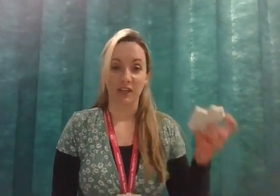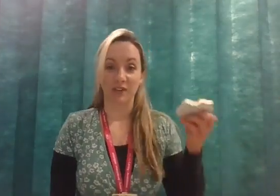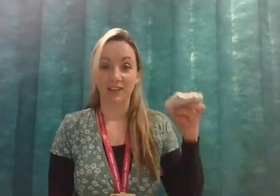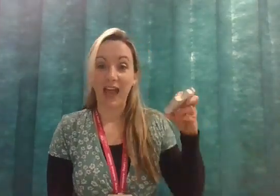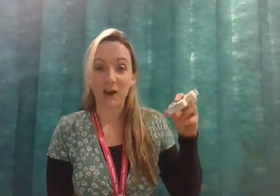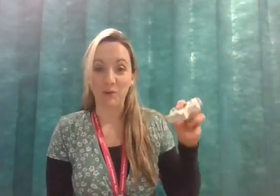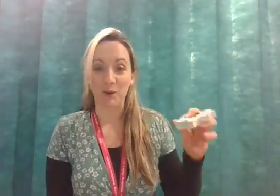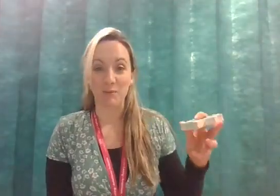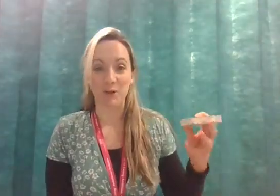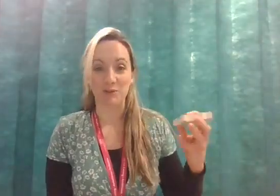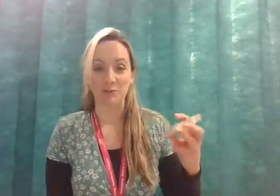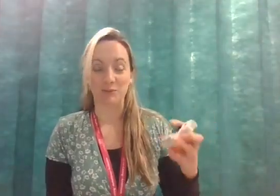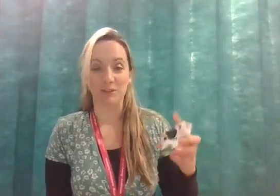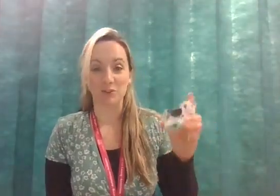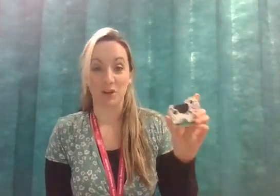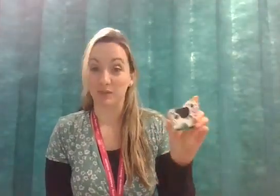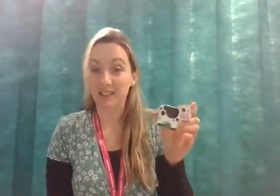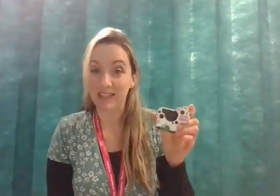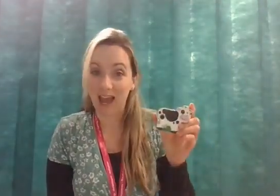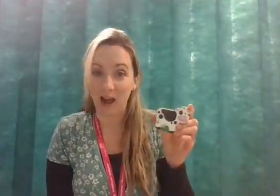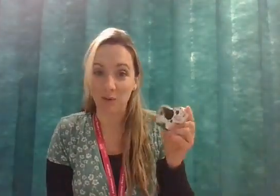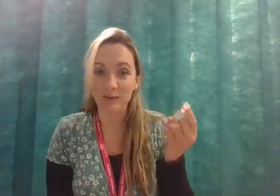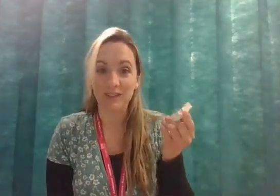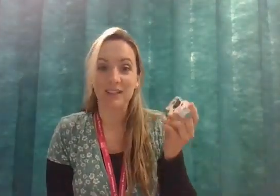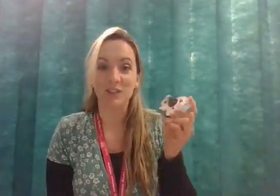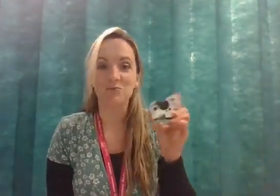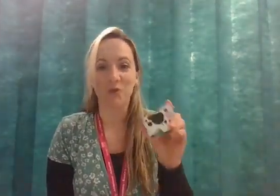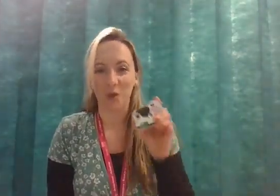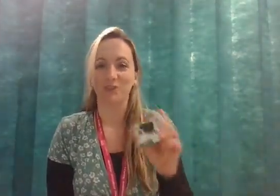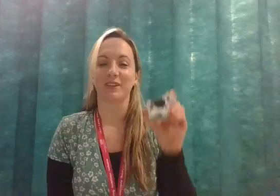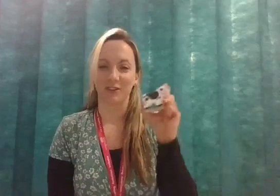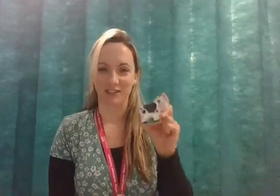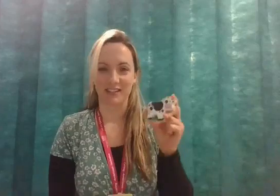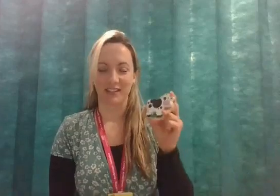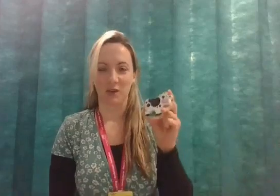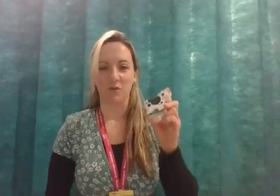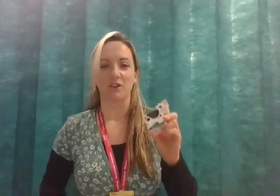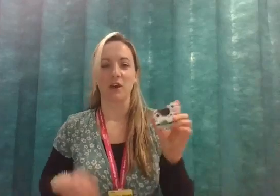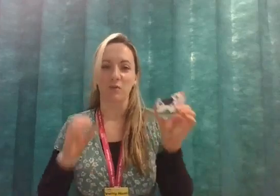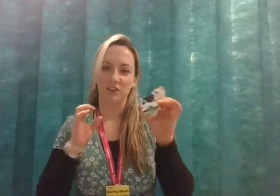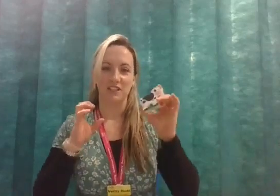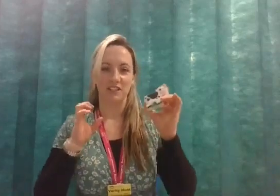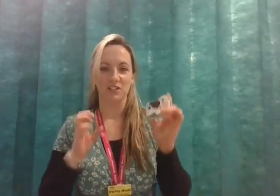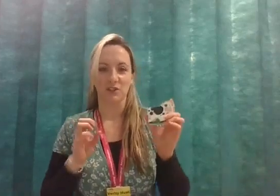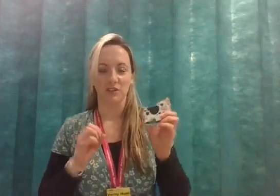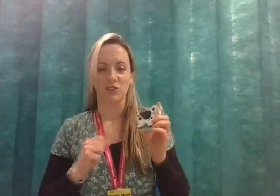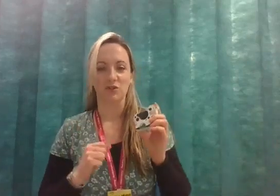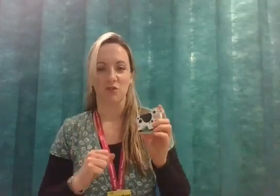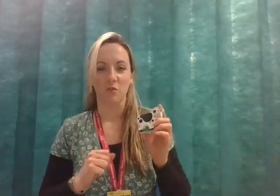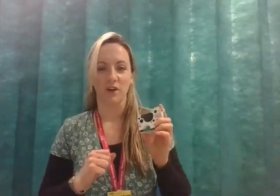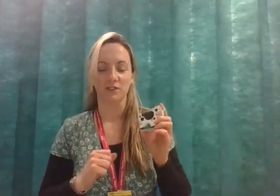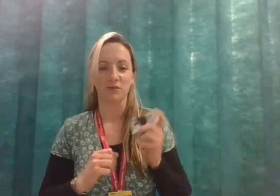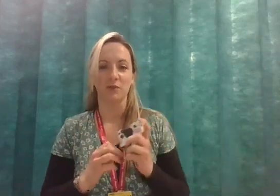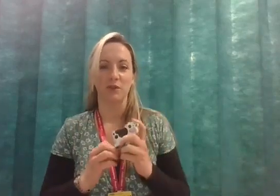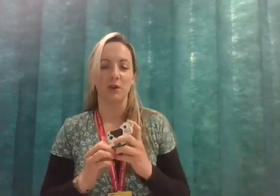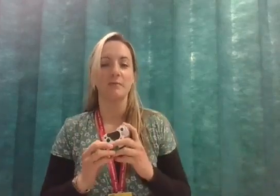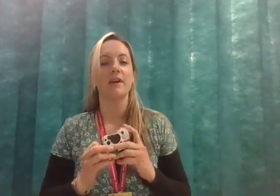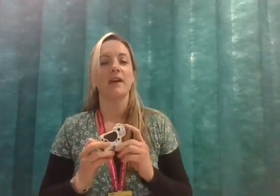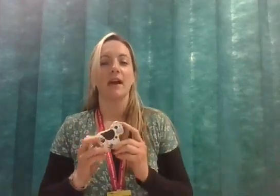at the cow on the puzzle and your child says cow, you know that they understand that word. That word is a solid, strong word for them. And